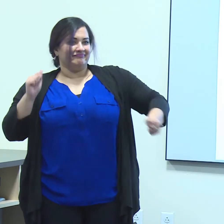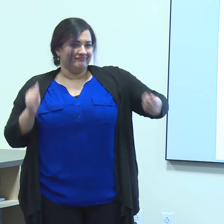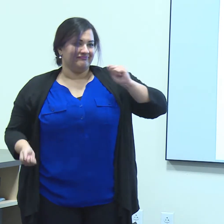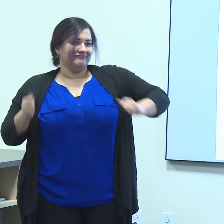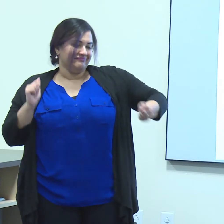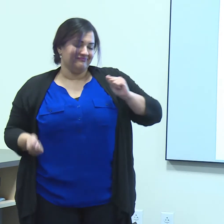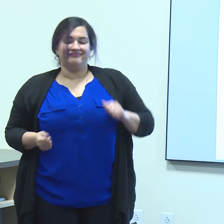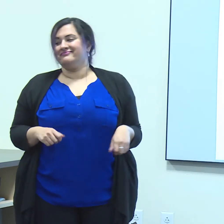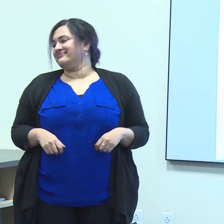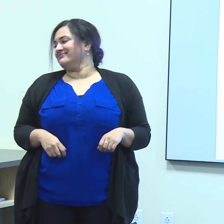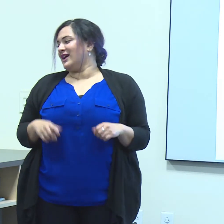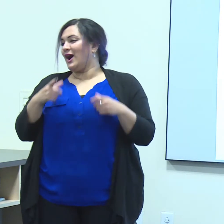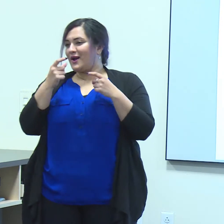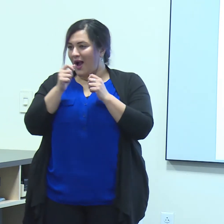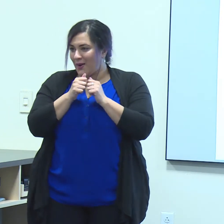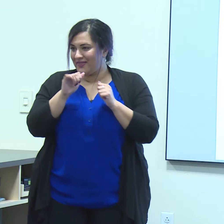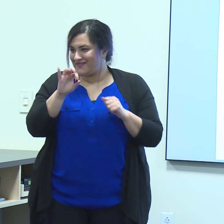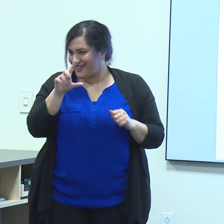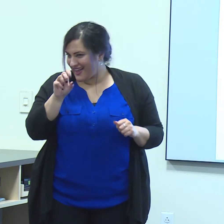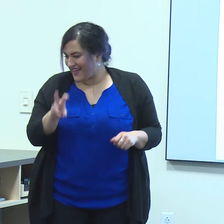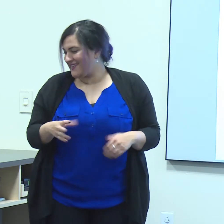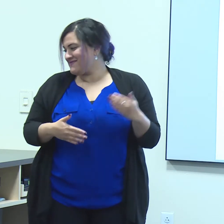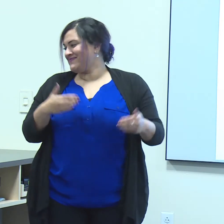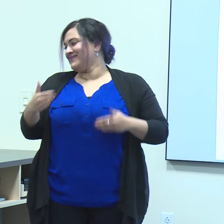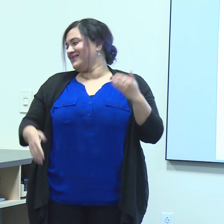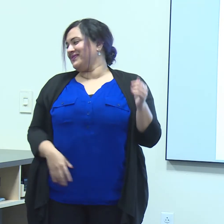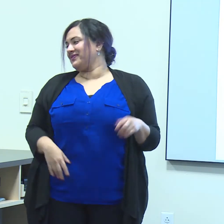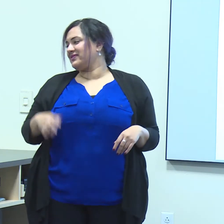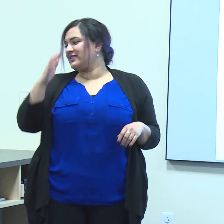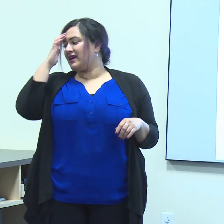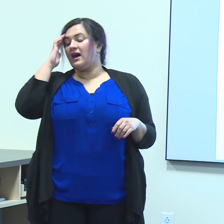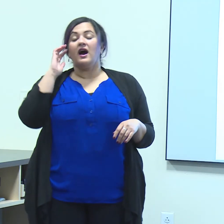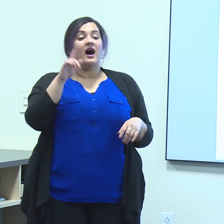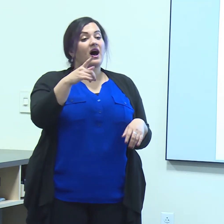over time. Go with the flow. It's very important.